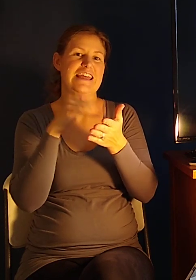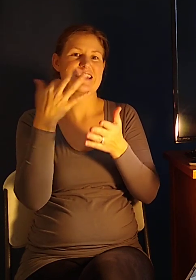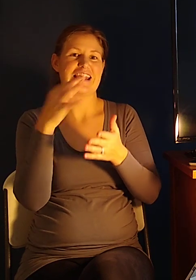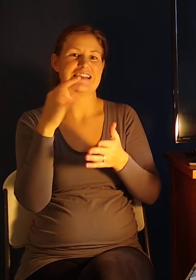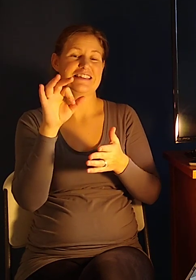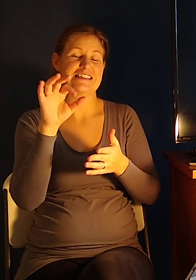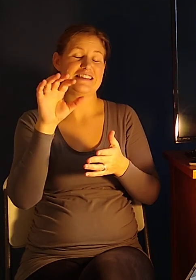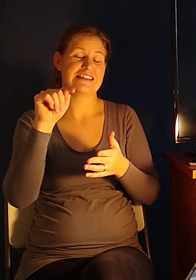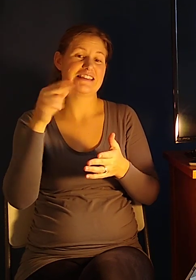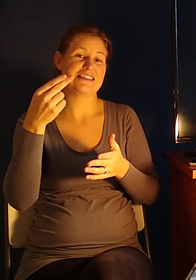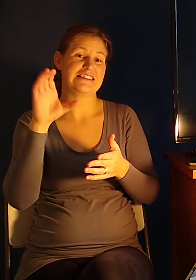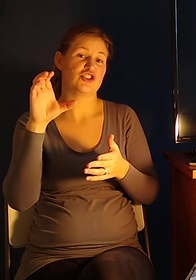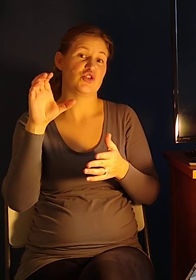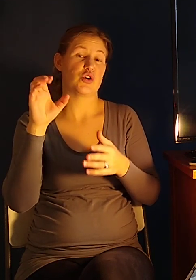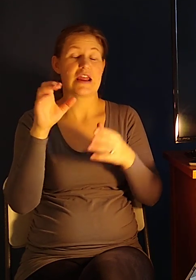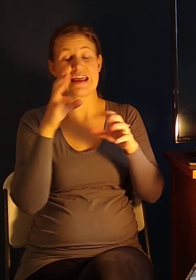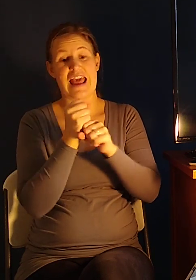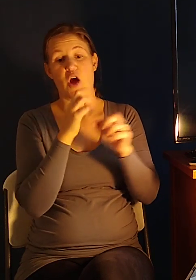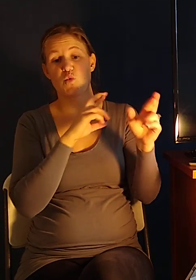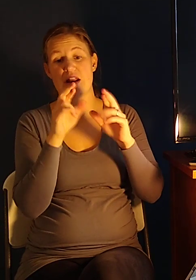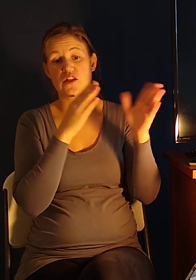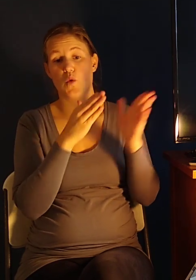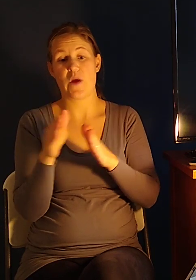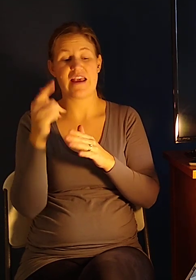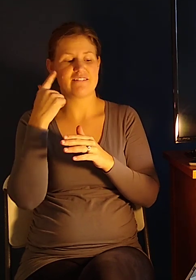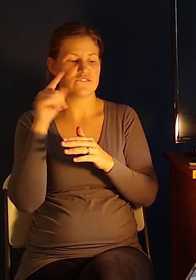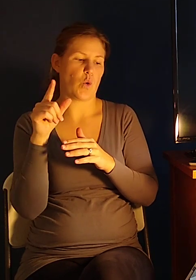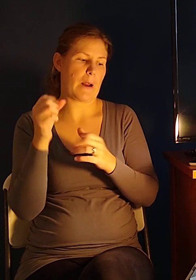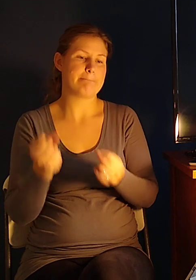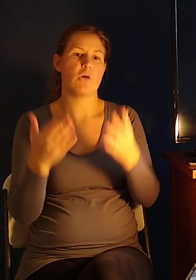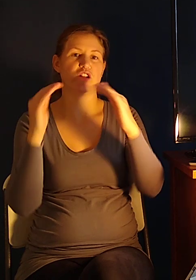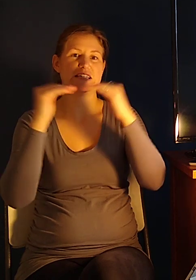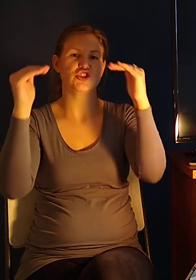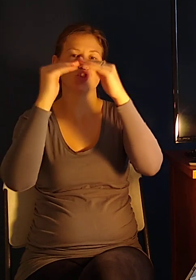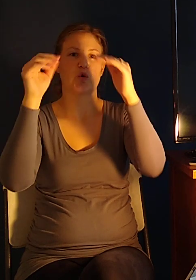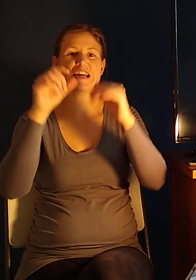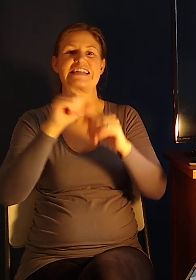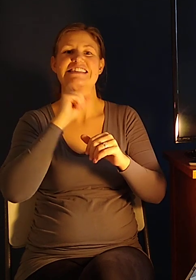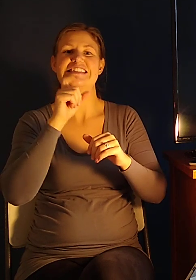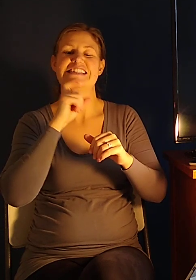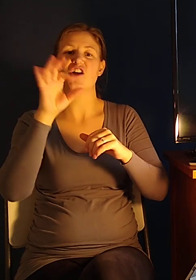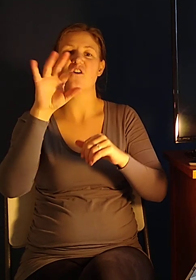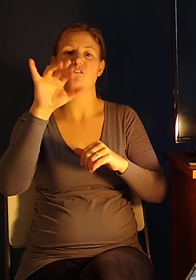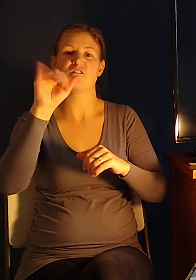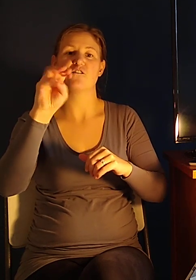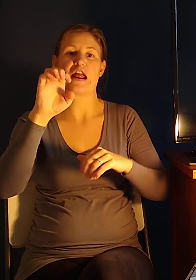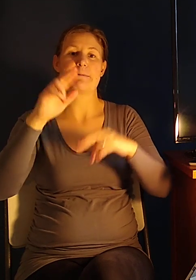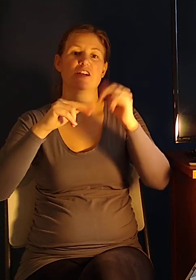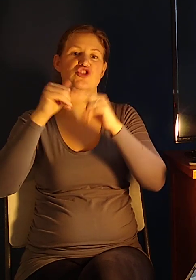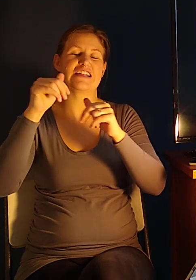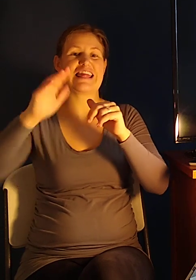for multi-story steel frame construction in the late 1890s. New